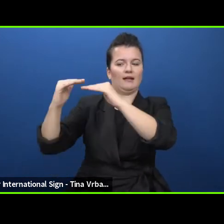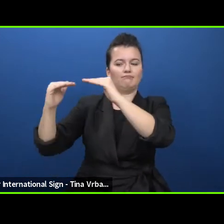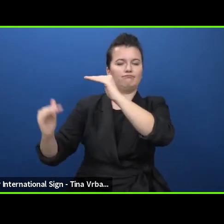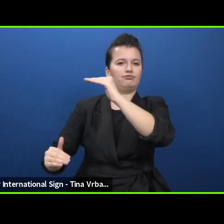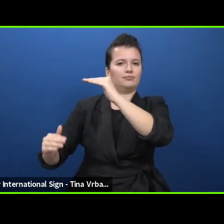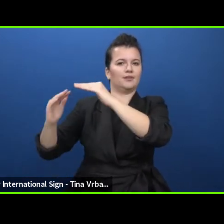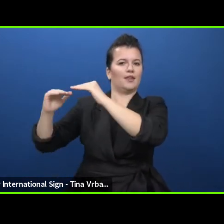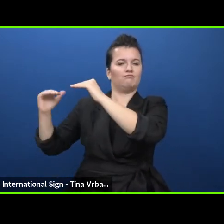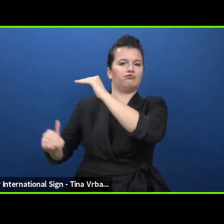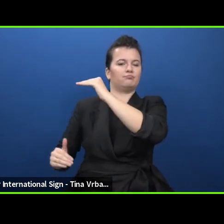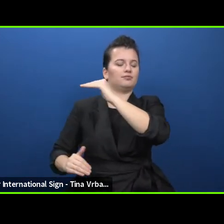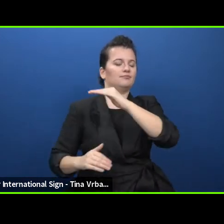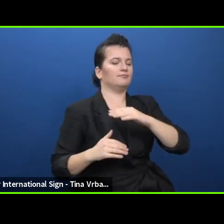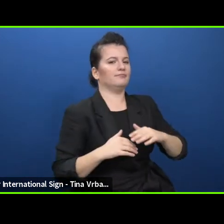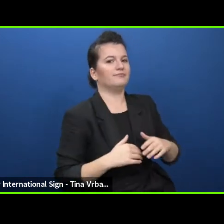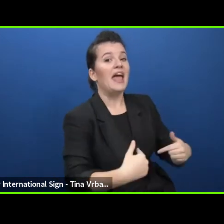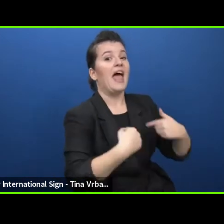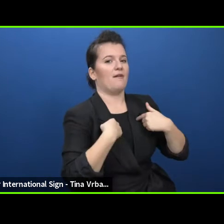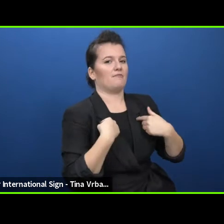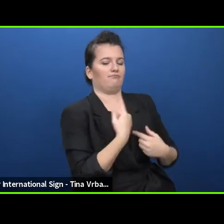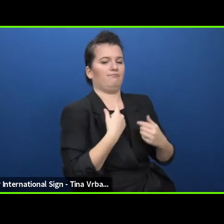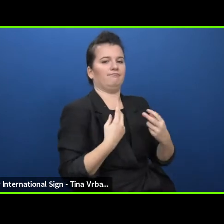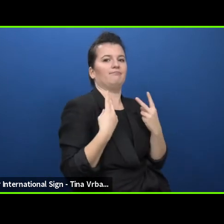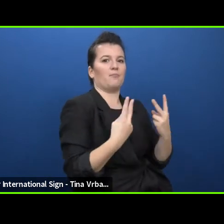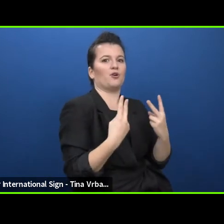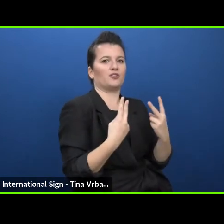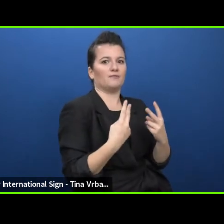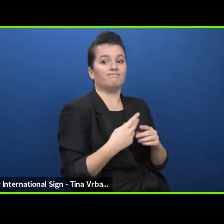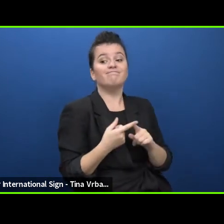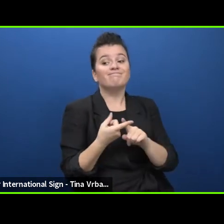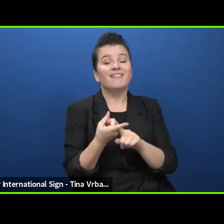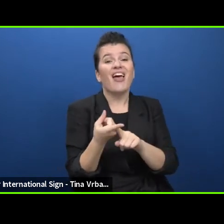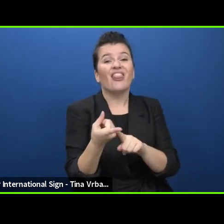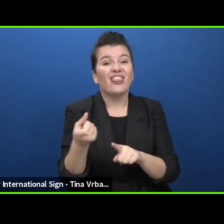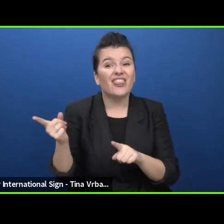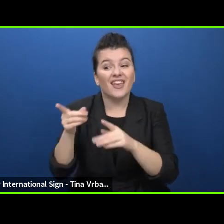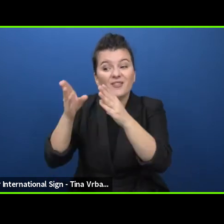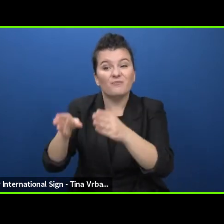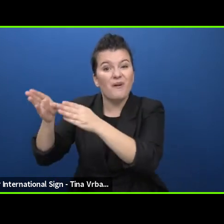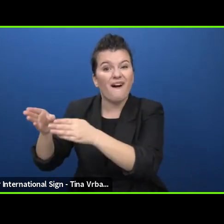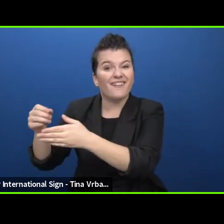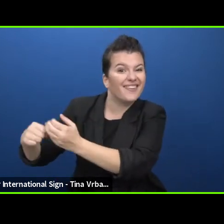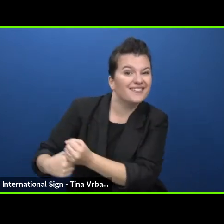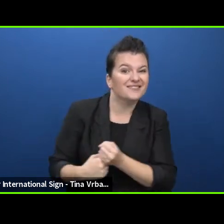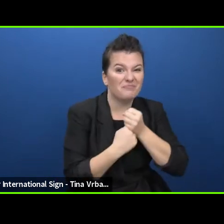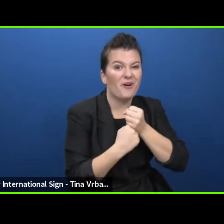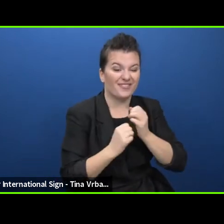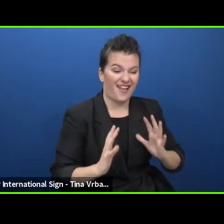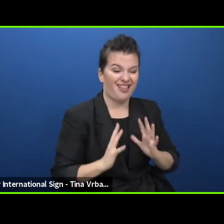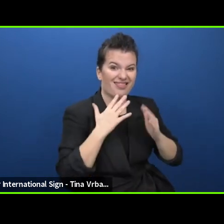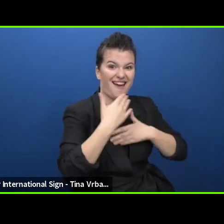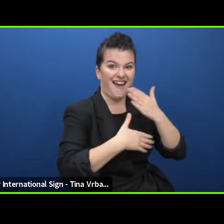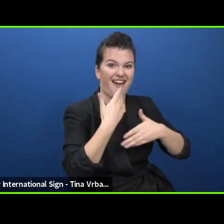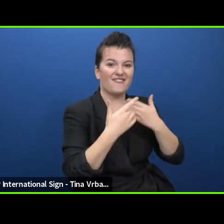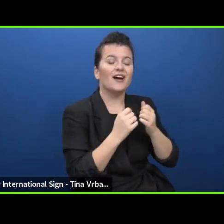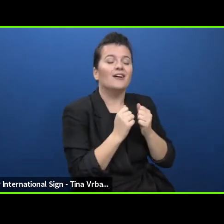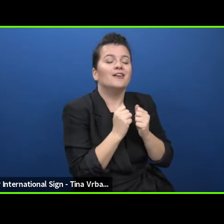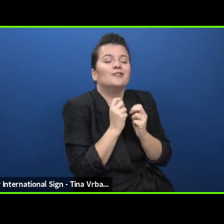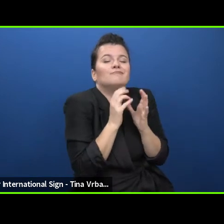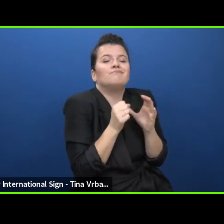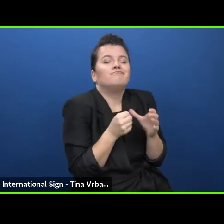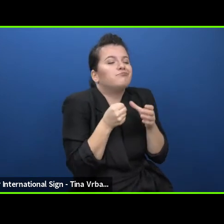in the first place. These bodies kept him alive. Without them, he would